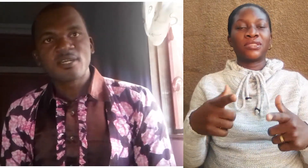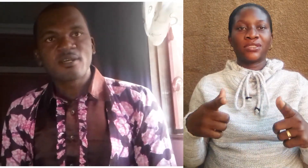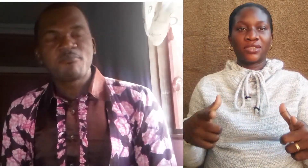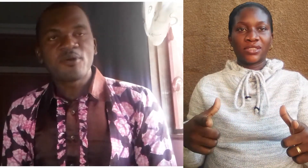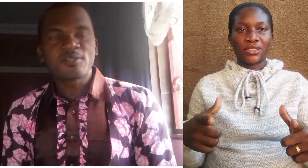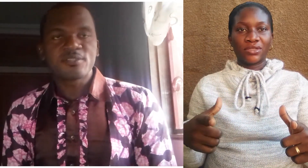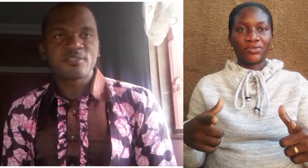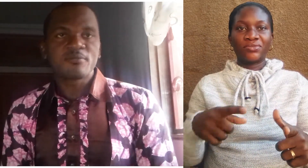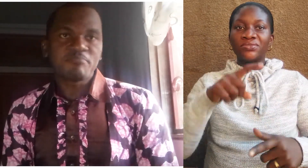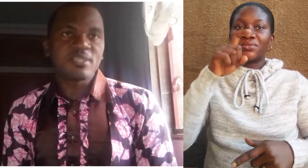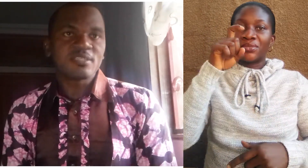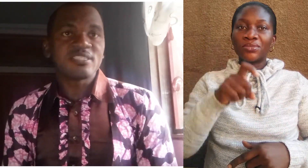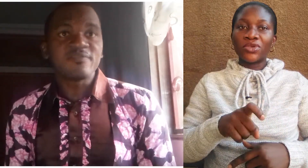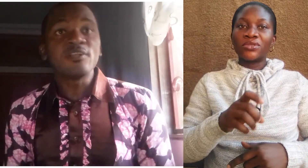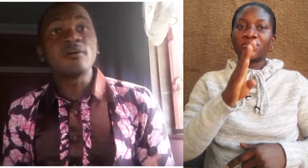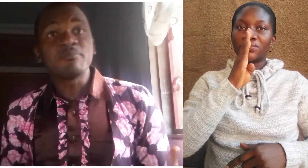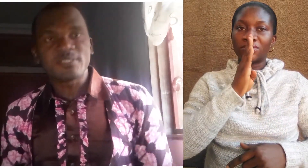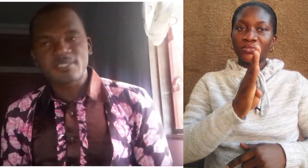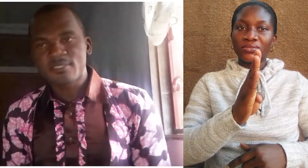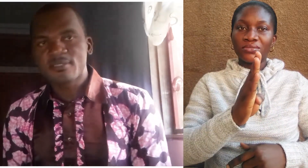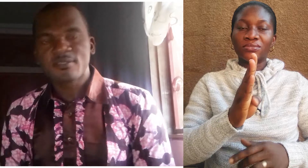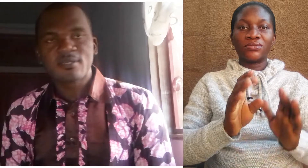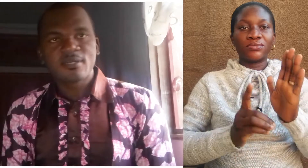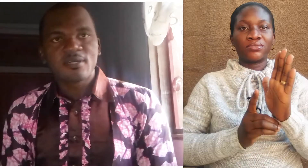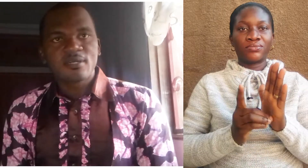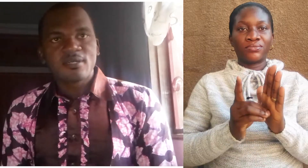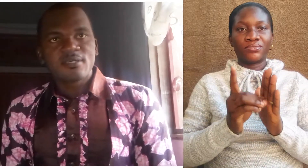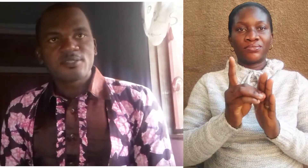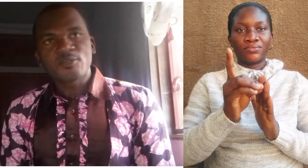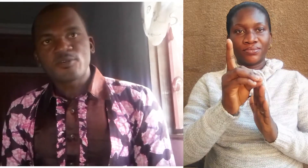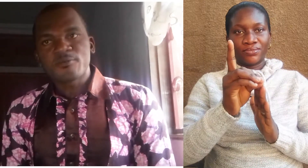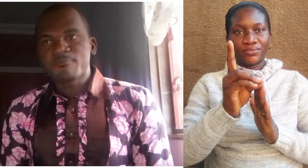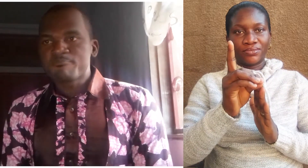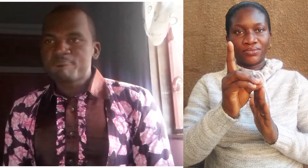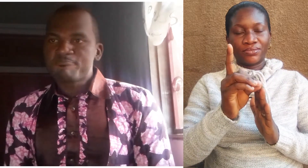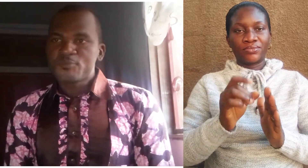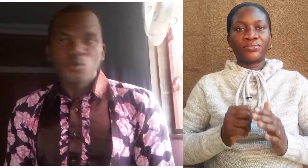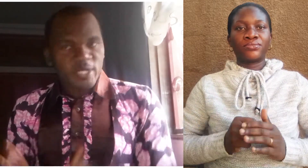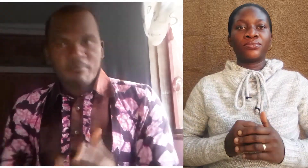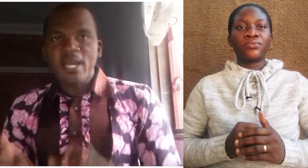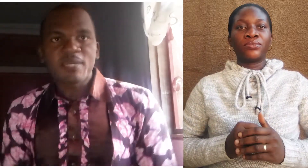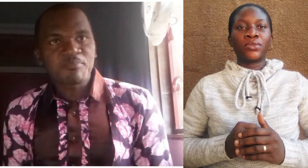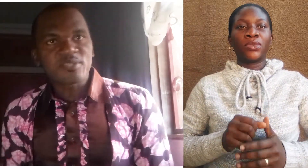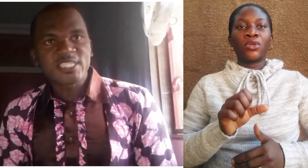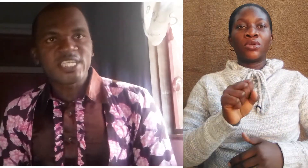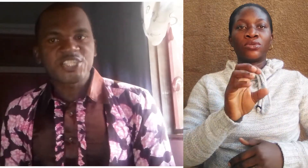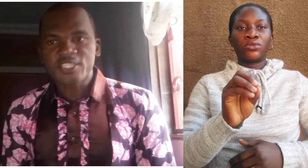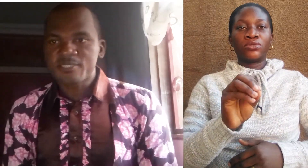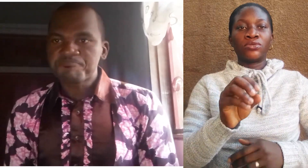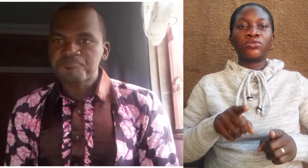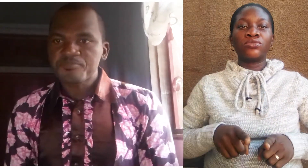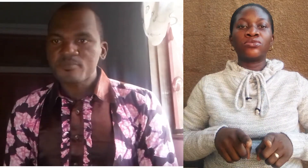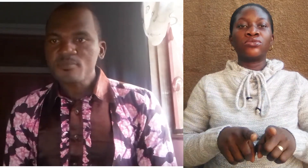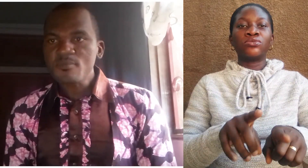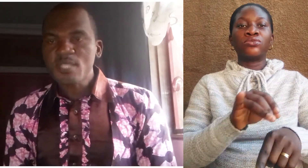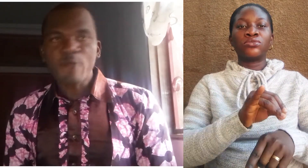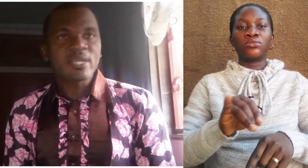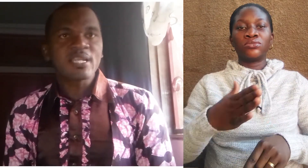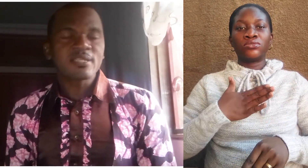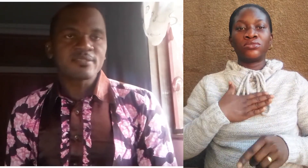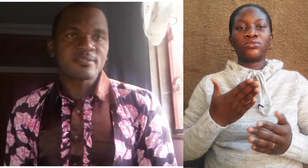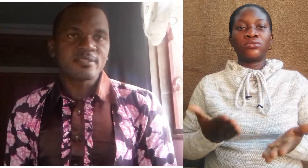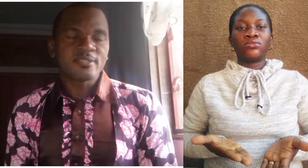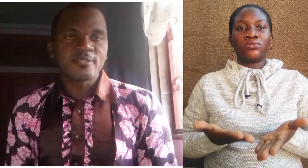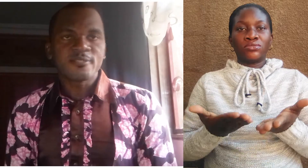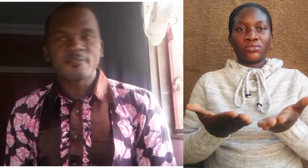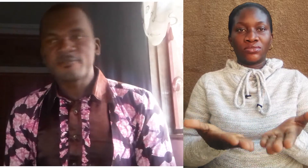languages must be developed. So during my presentation, I